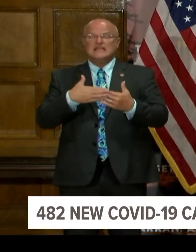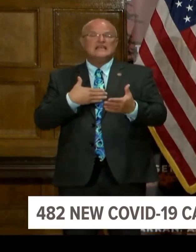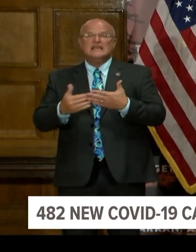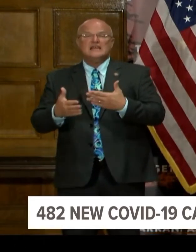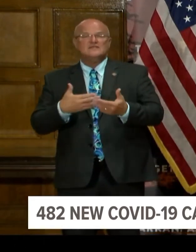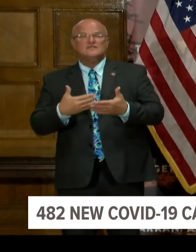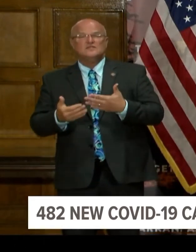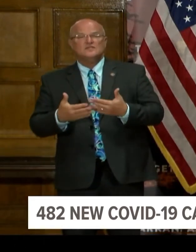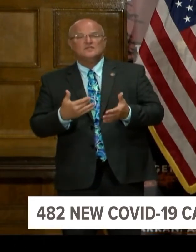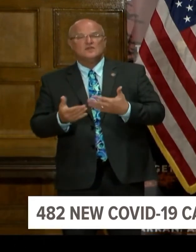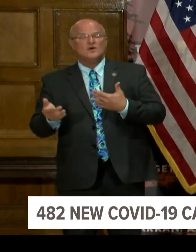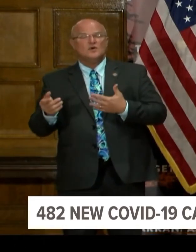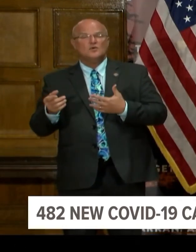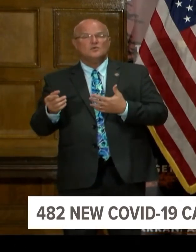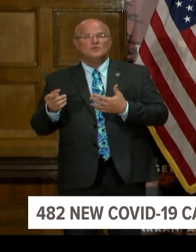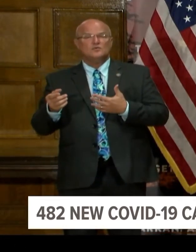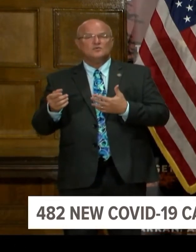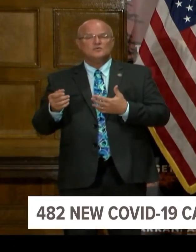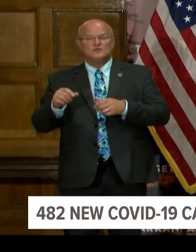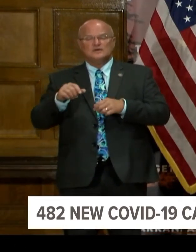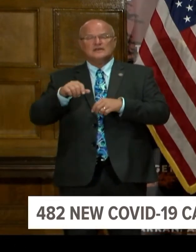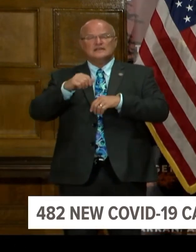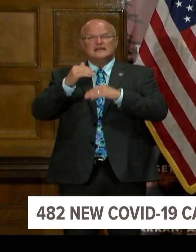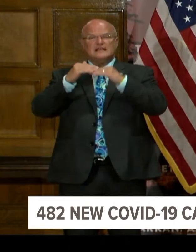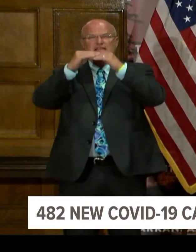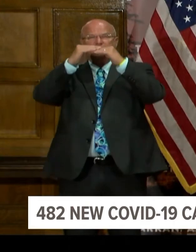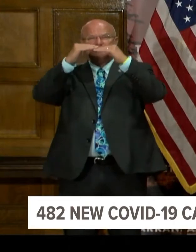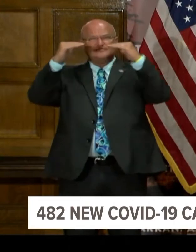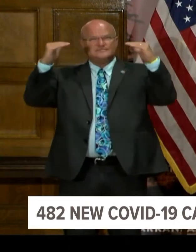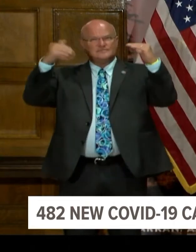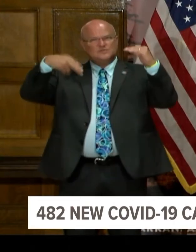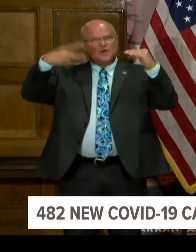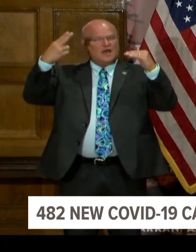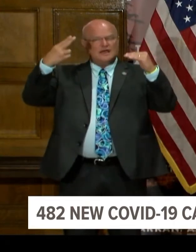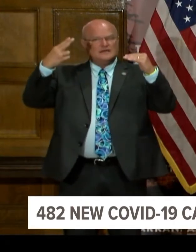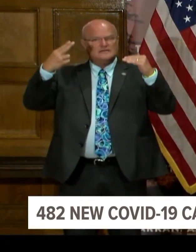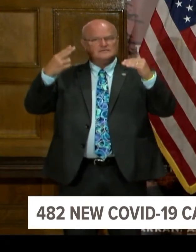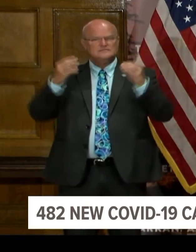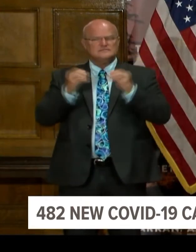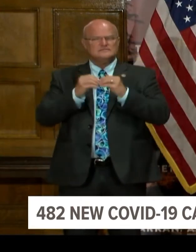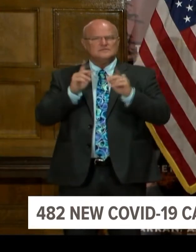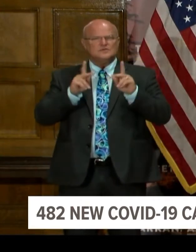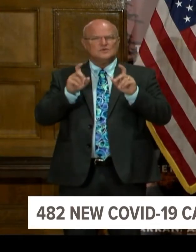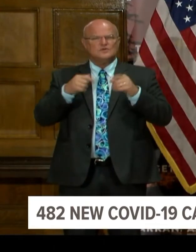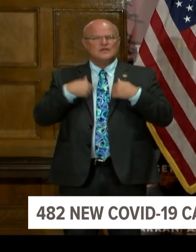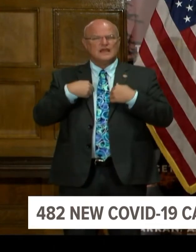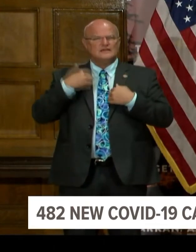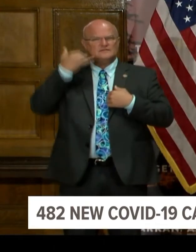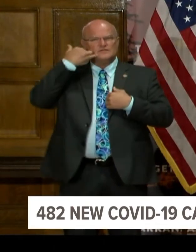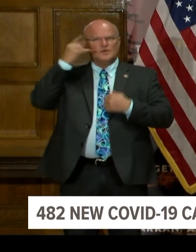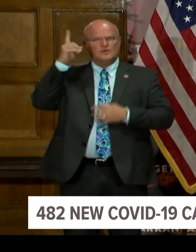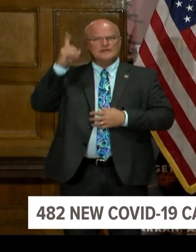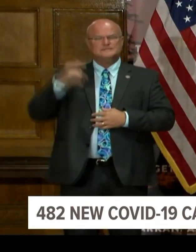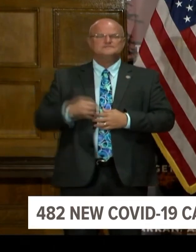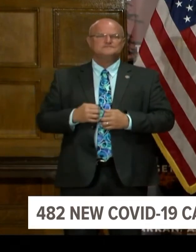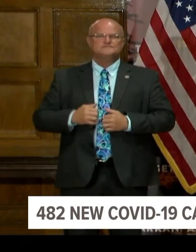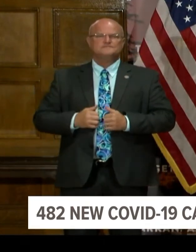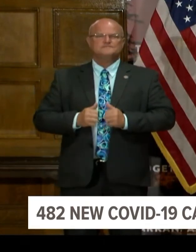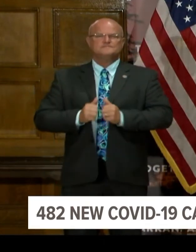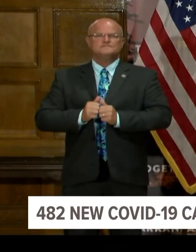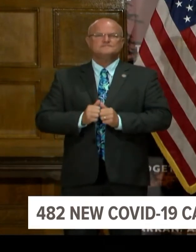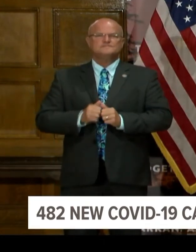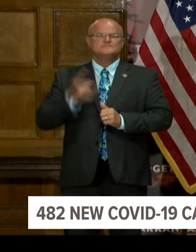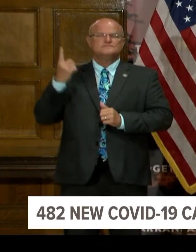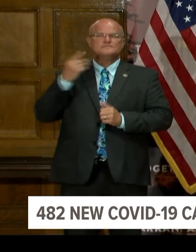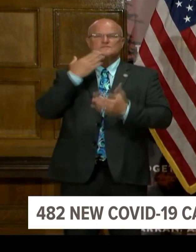though they set the bar too high. Is there any questions that we have remotely? Yes,